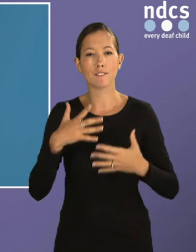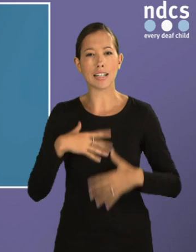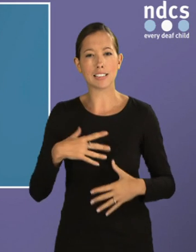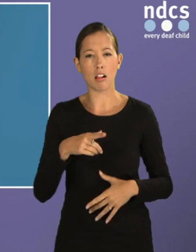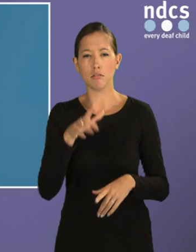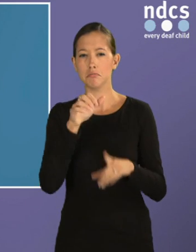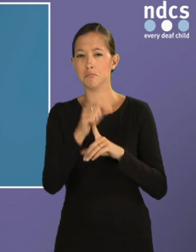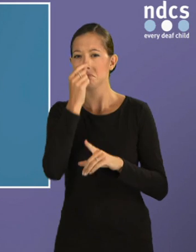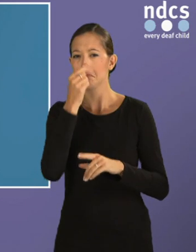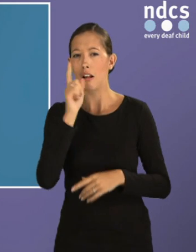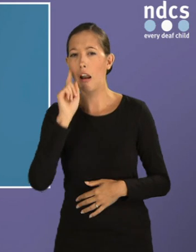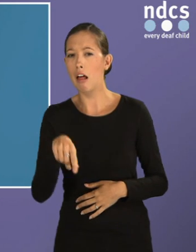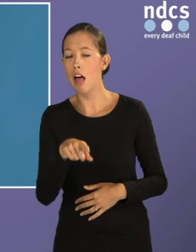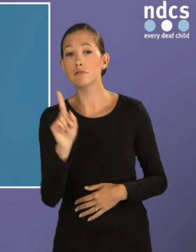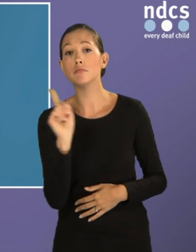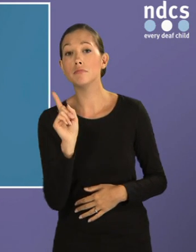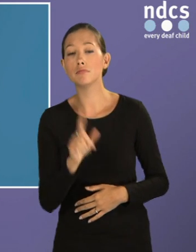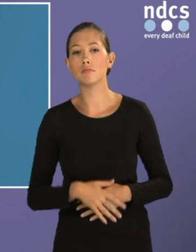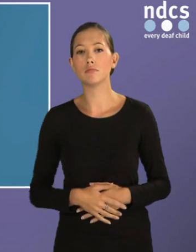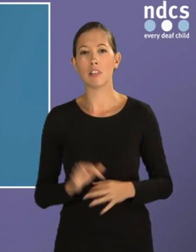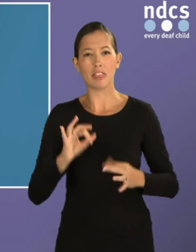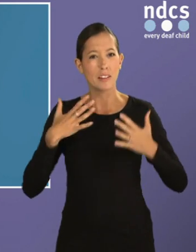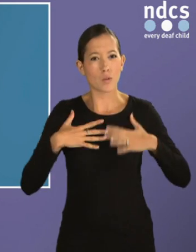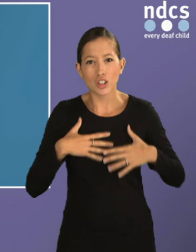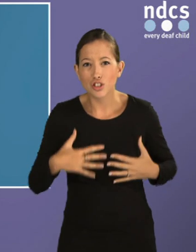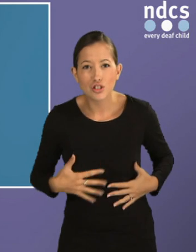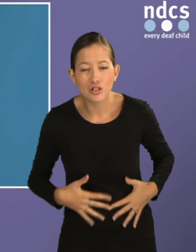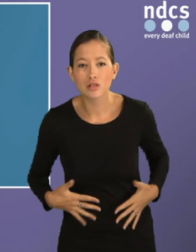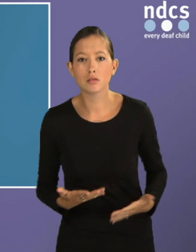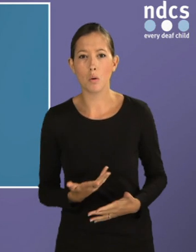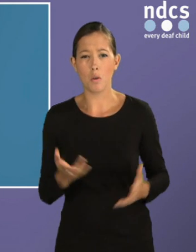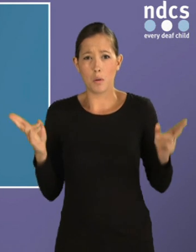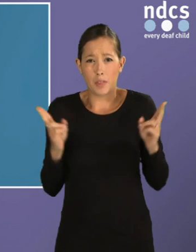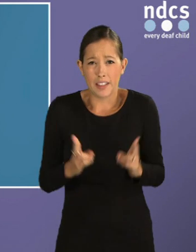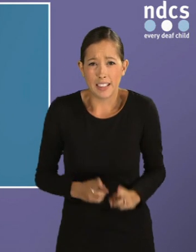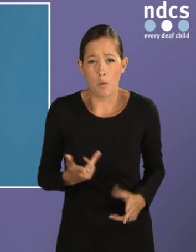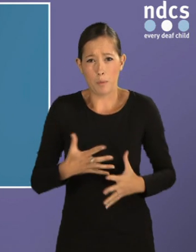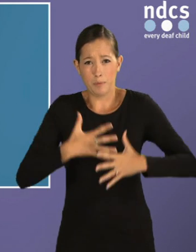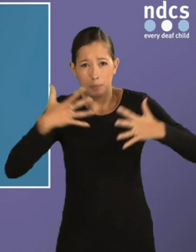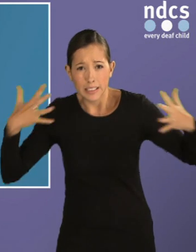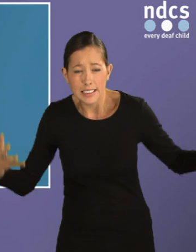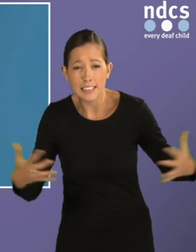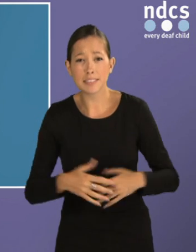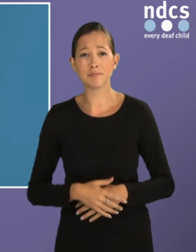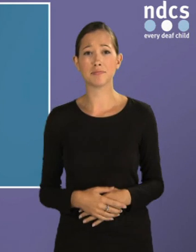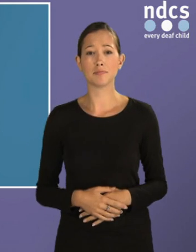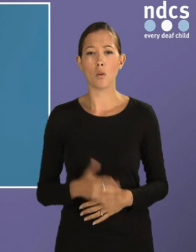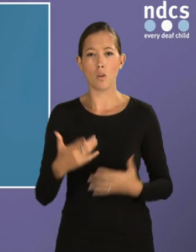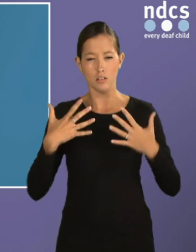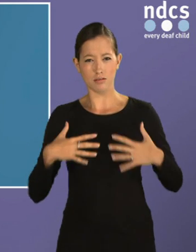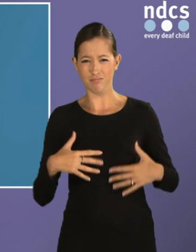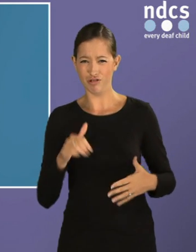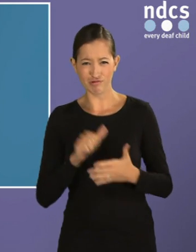The physical indicators of neglect include poor hygiene, being underweight or overweight,